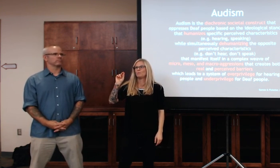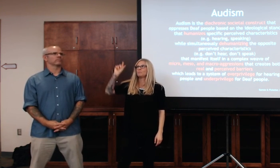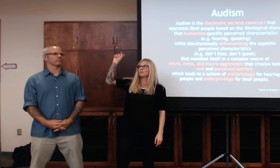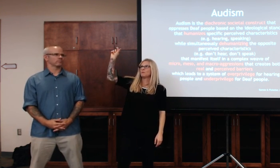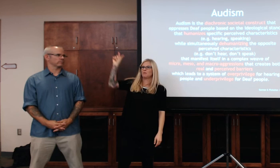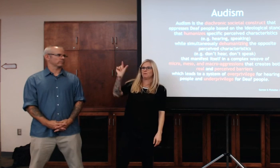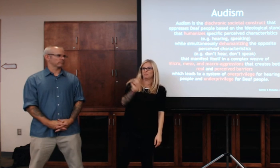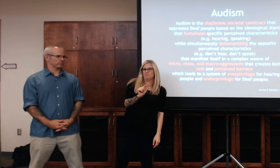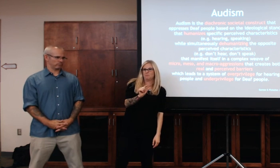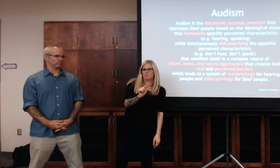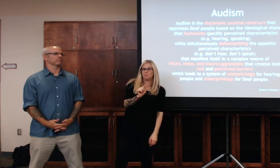microaggressions.